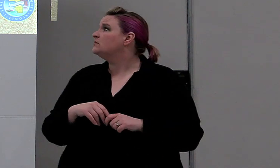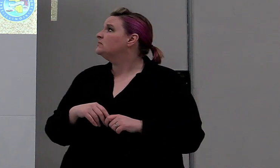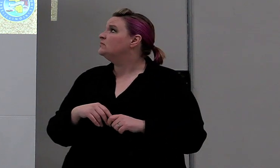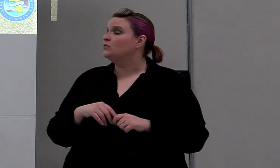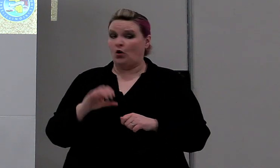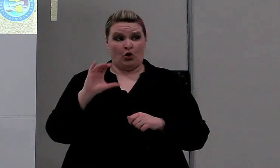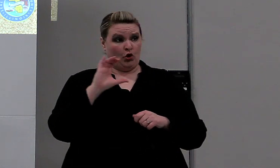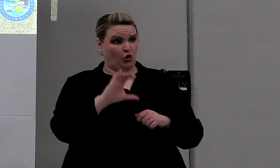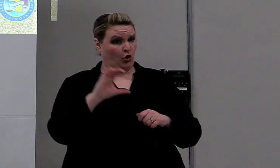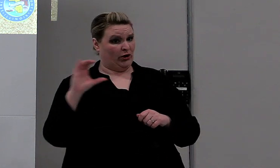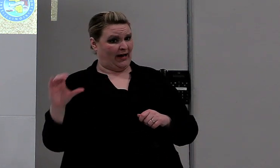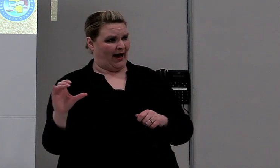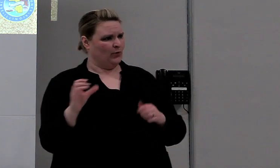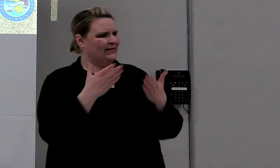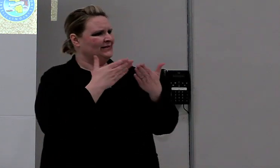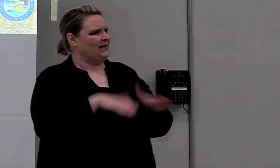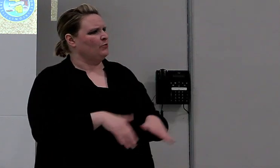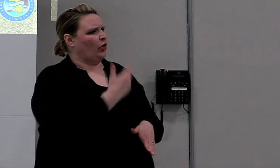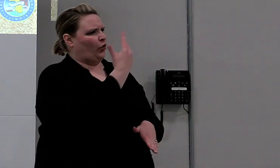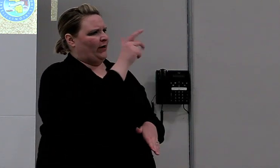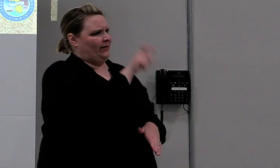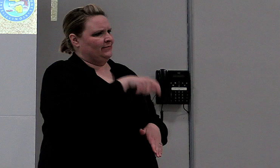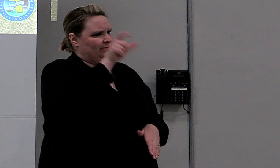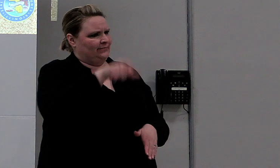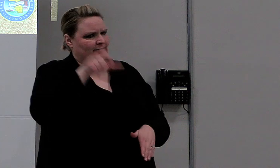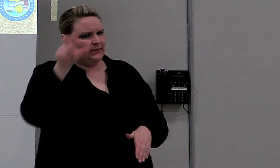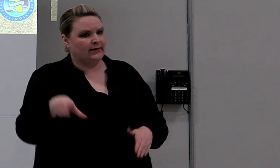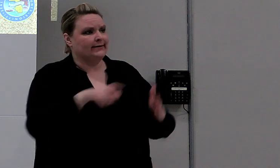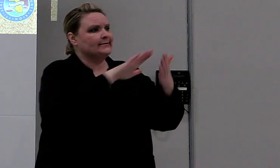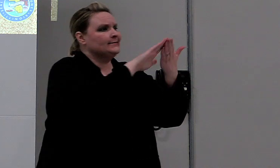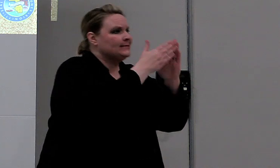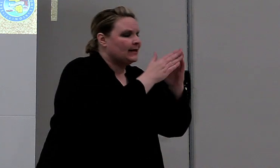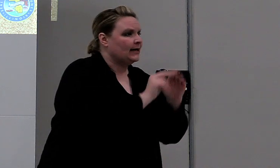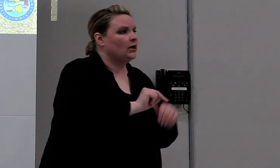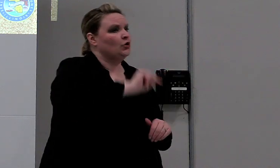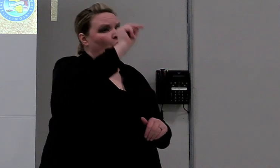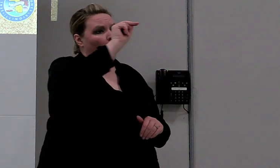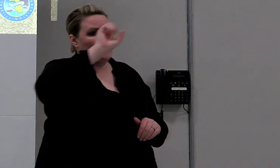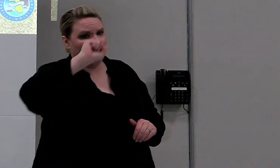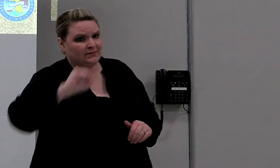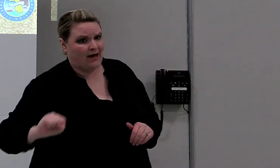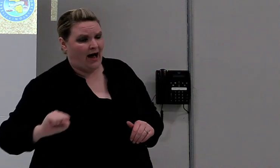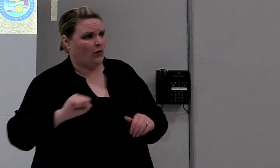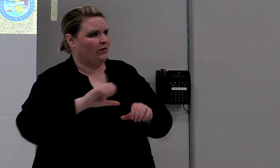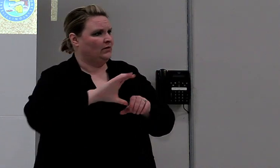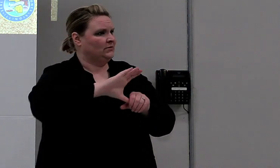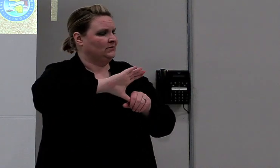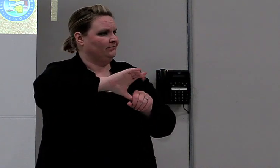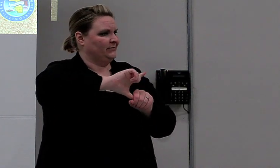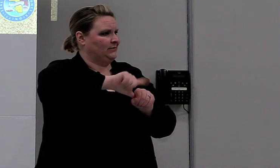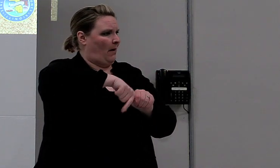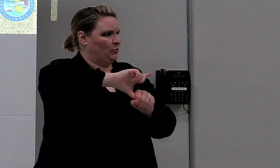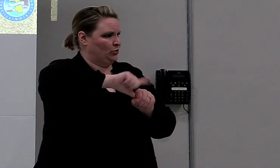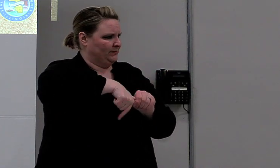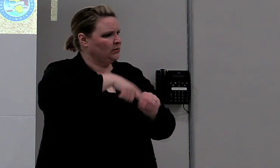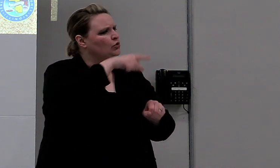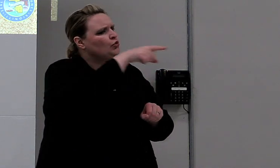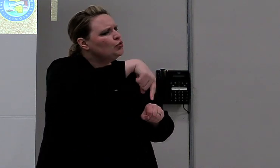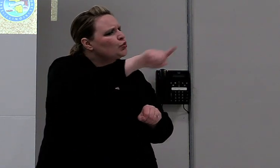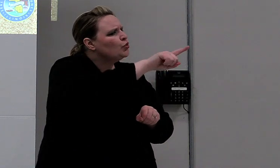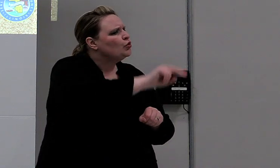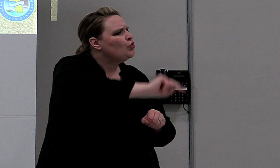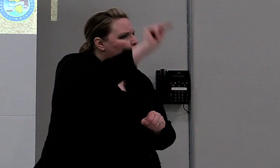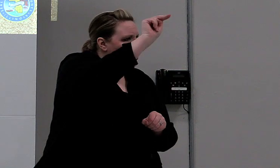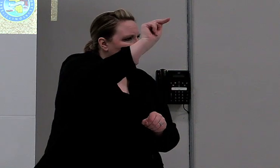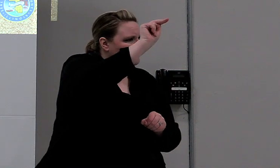Cook County is divided in 3 sections: the city, the suburban north, and the suburban south. As you see, you're in the suburban north.